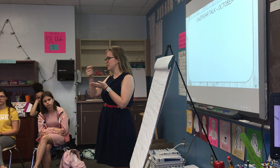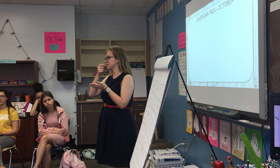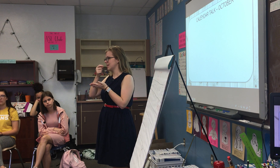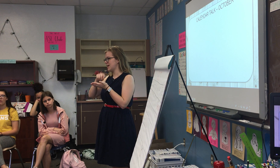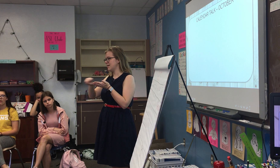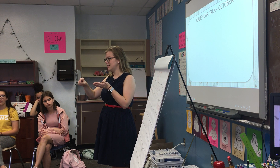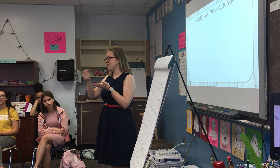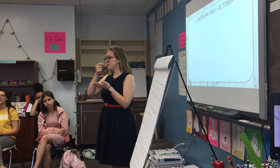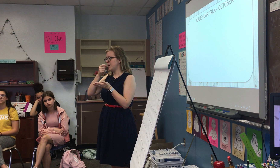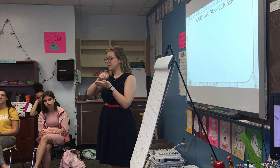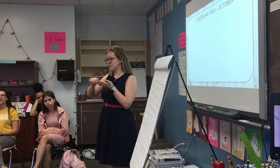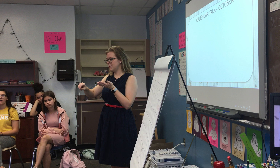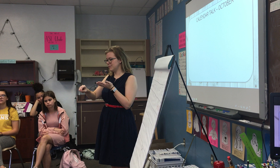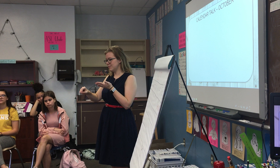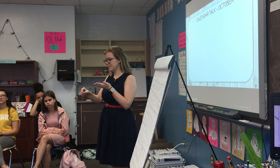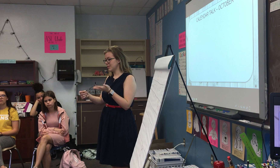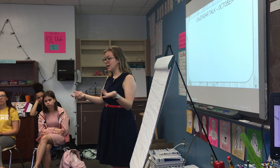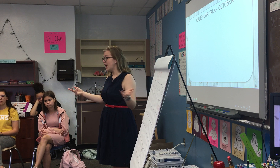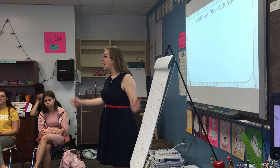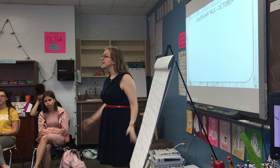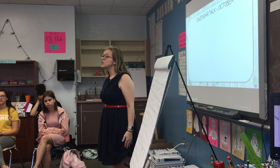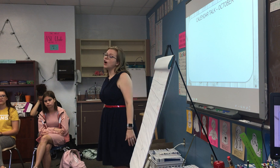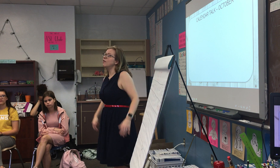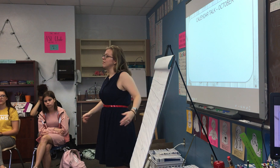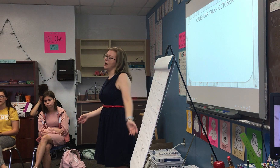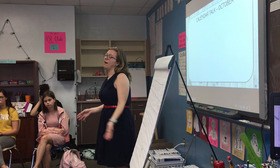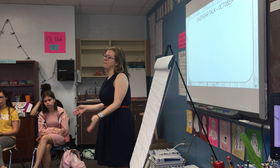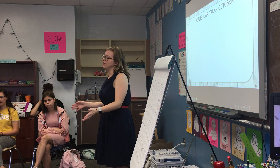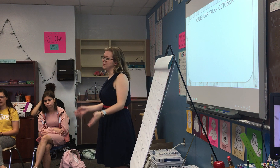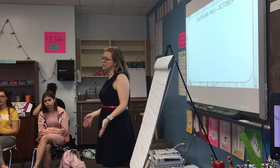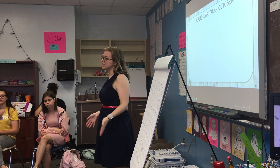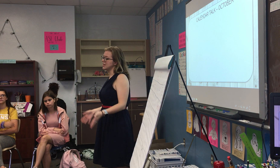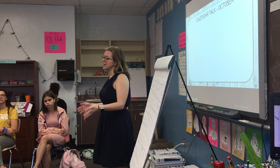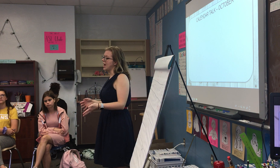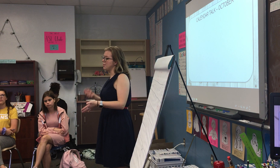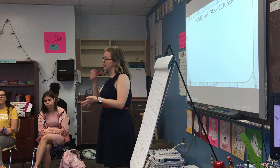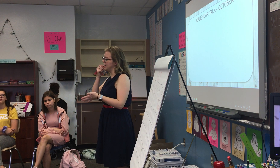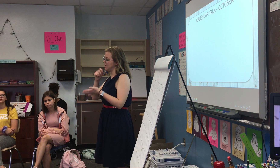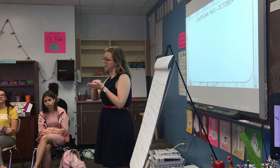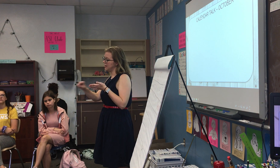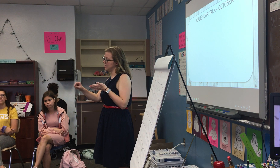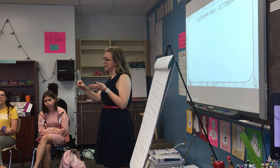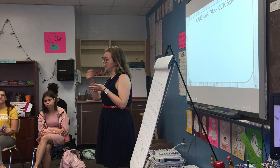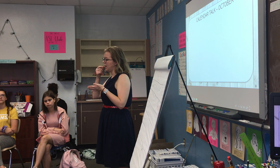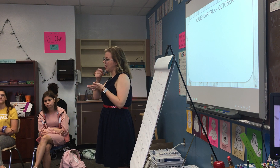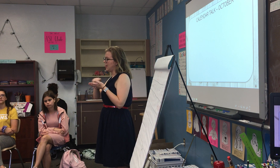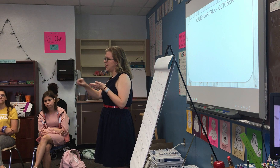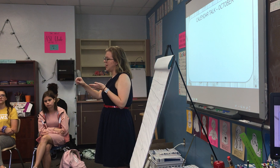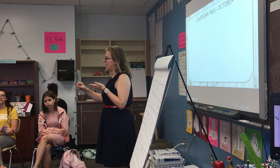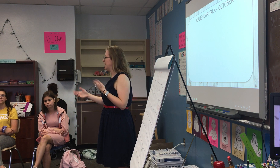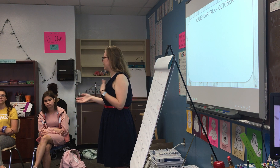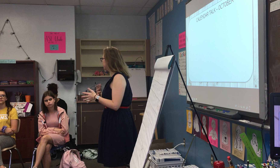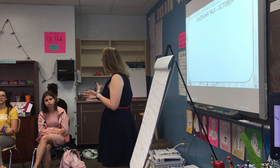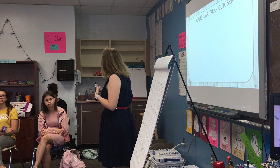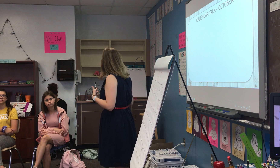looks like that. Why would they lick their pencil? I don't know. It's just a thing that happened. It was all the